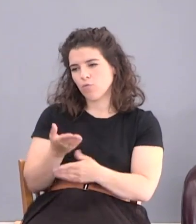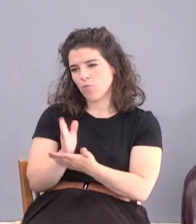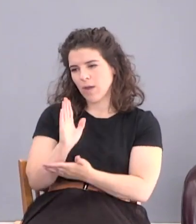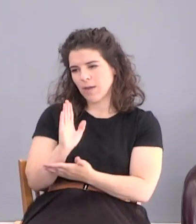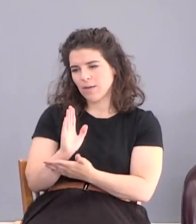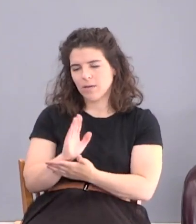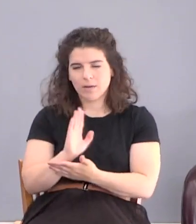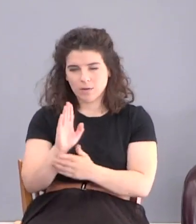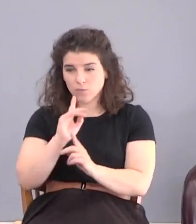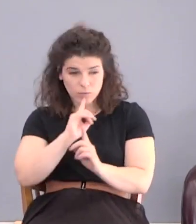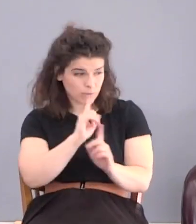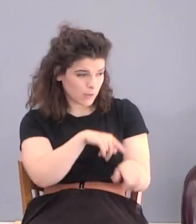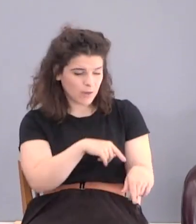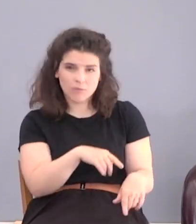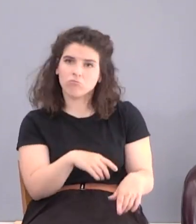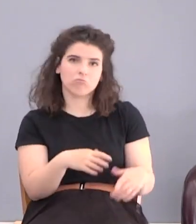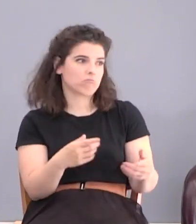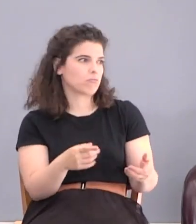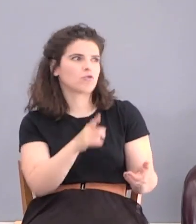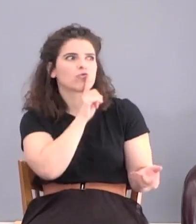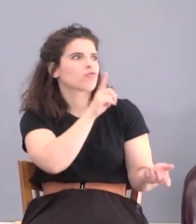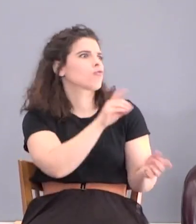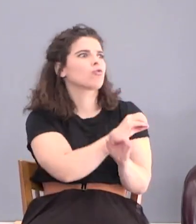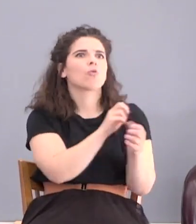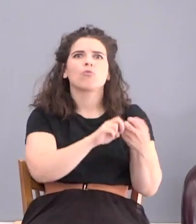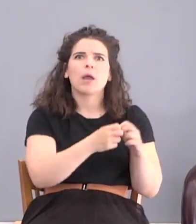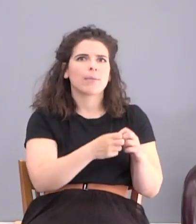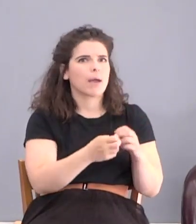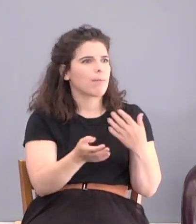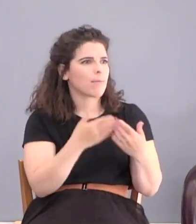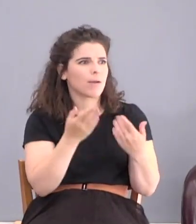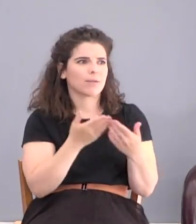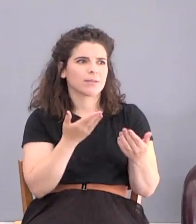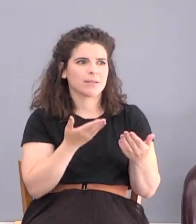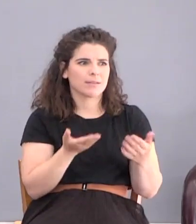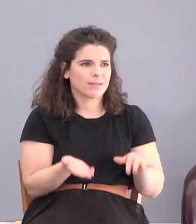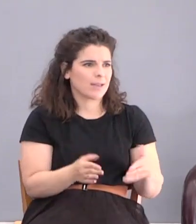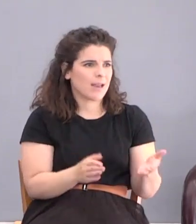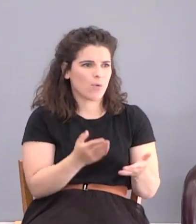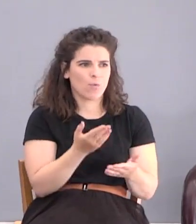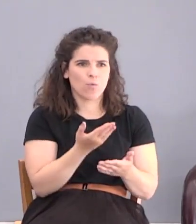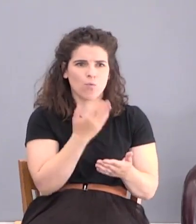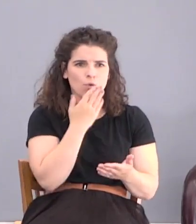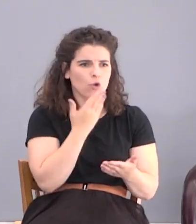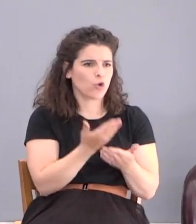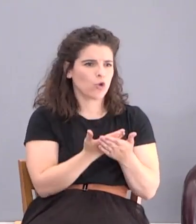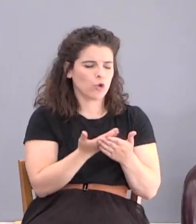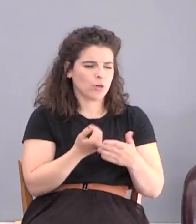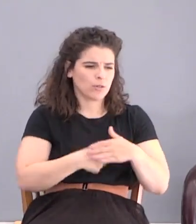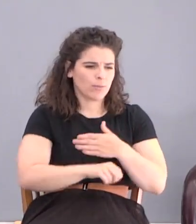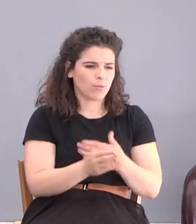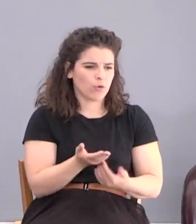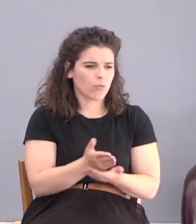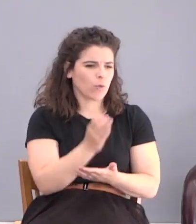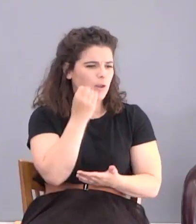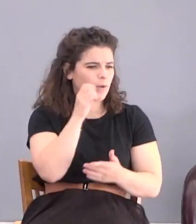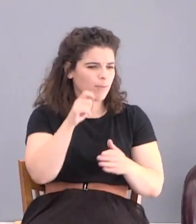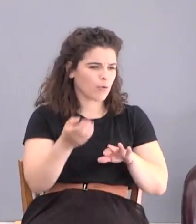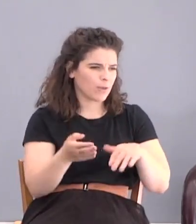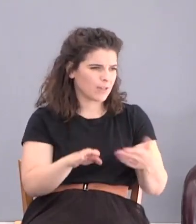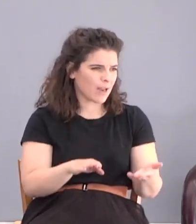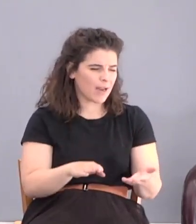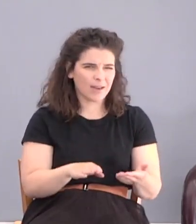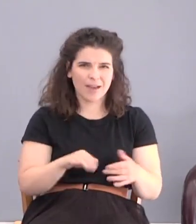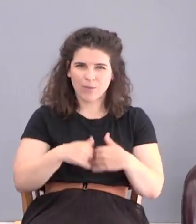his response is, yeah, no problem. I mean, I'm about to die. What good is a birthright to me if I'm about to die? How is he valuing